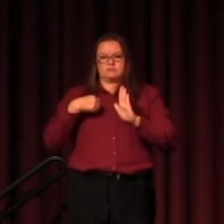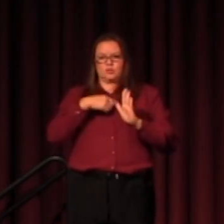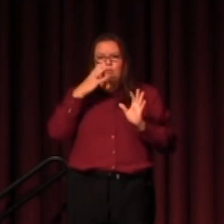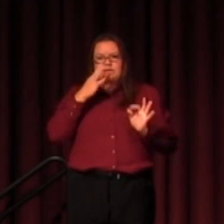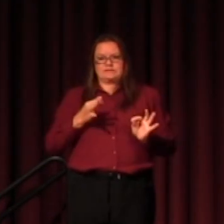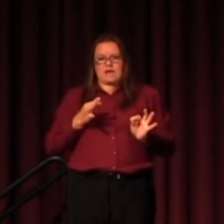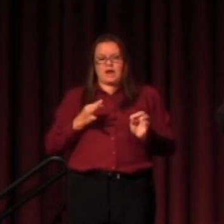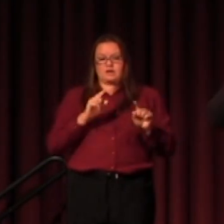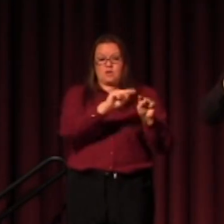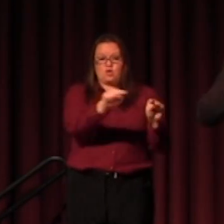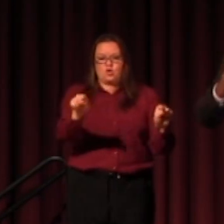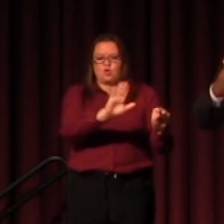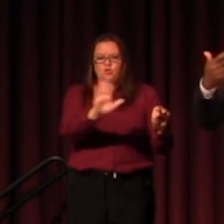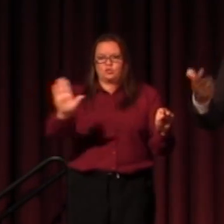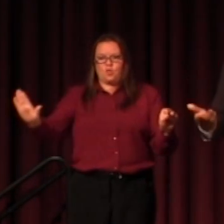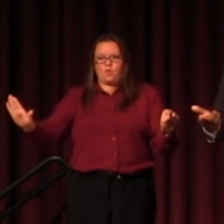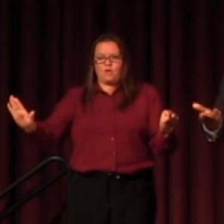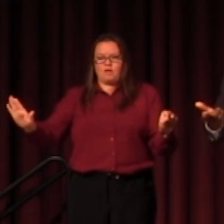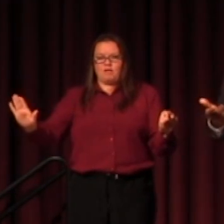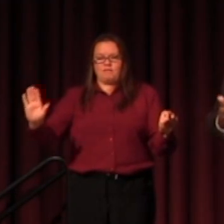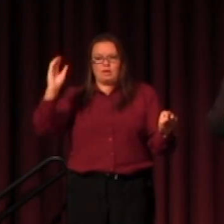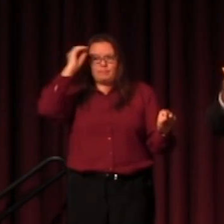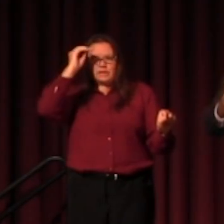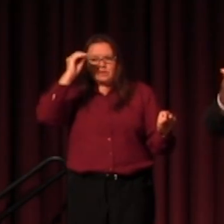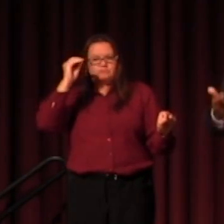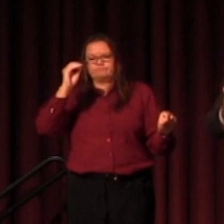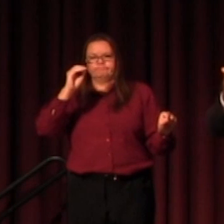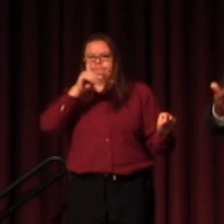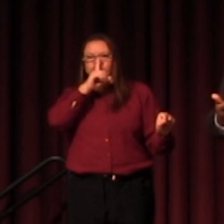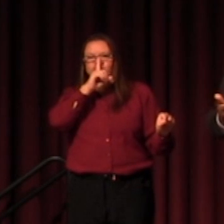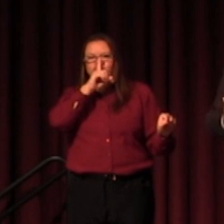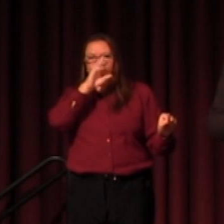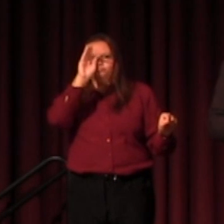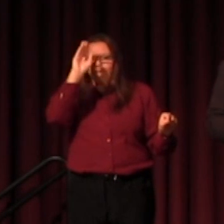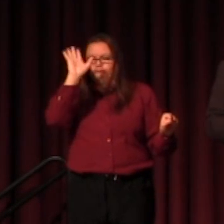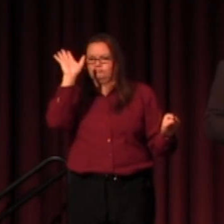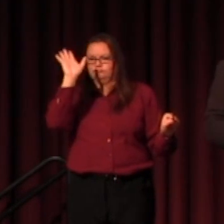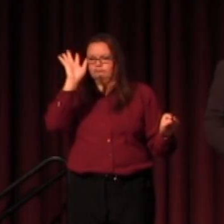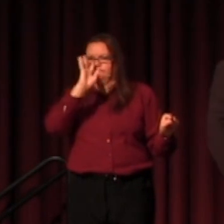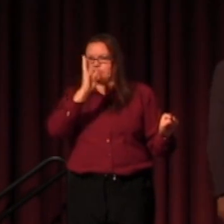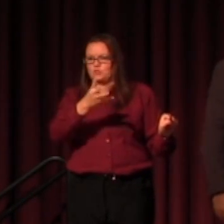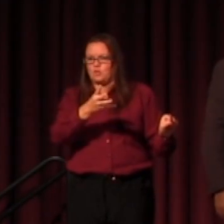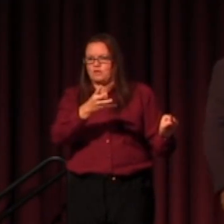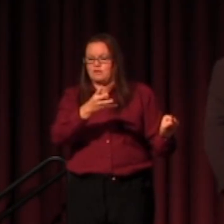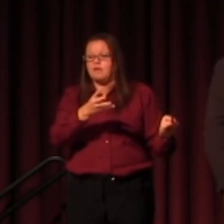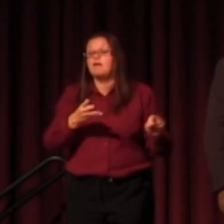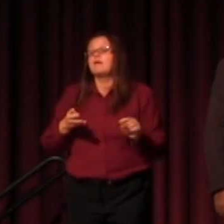Being pro-equity means they get to be partners in helping to define what that experience is going to be.